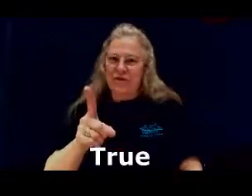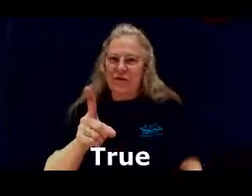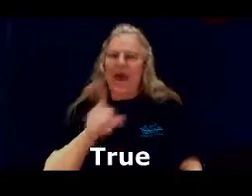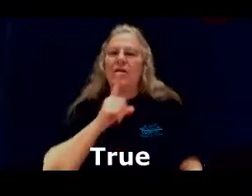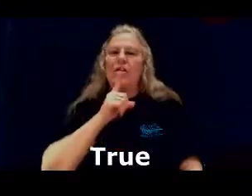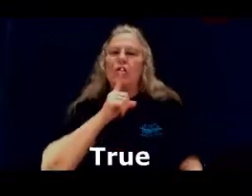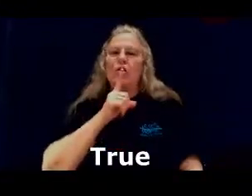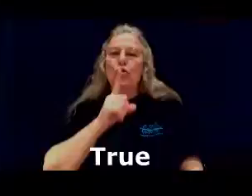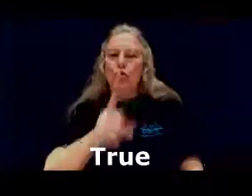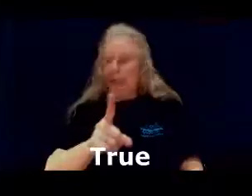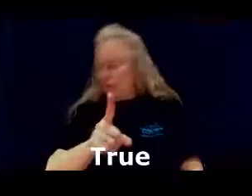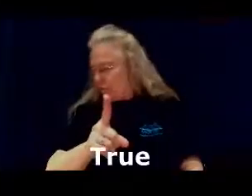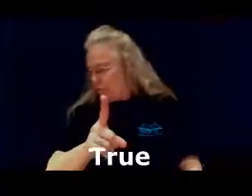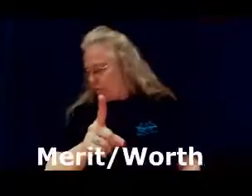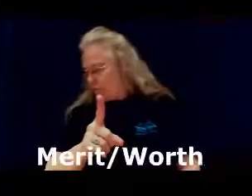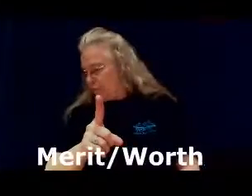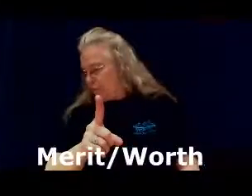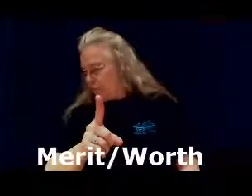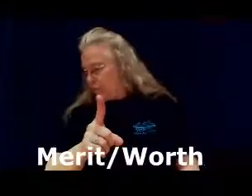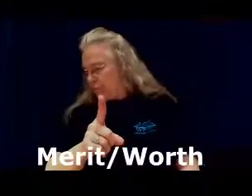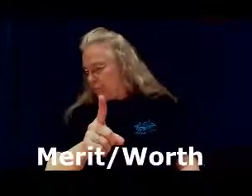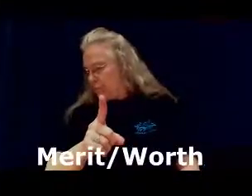out. True.